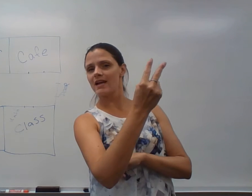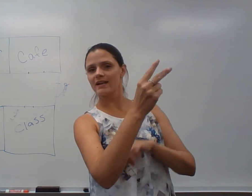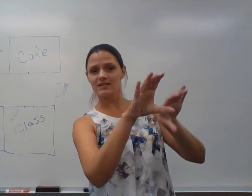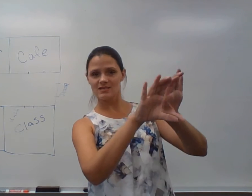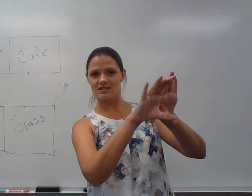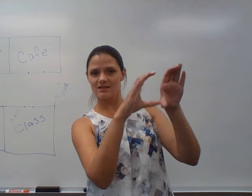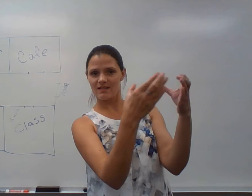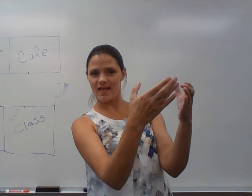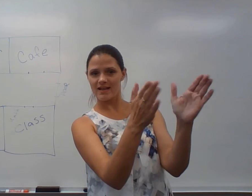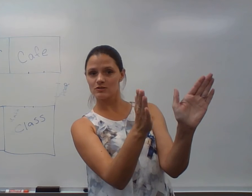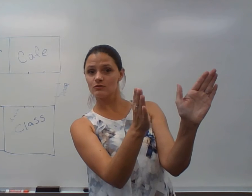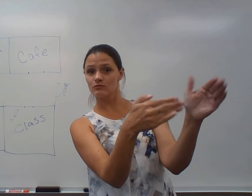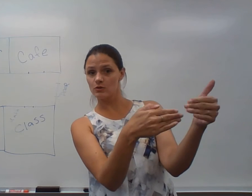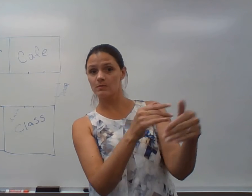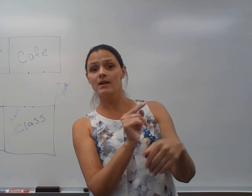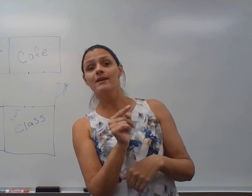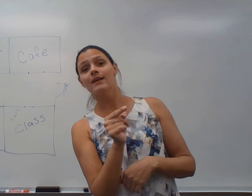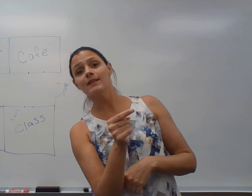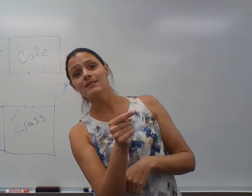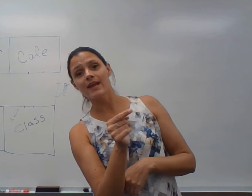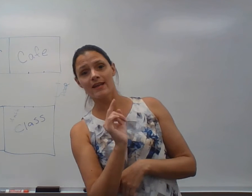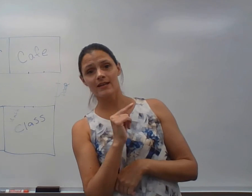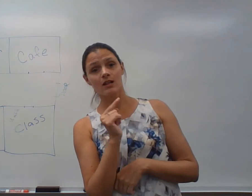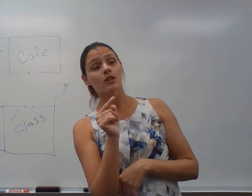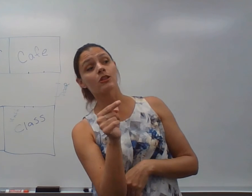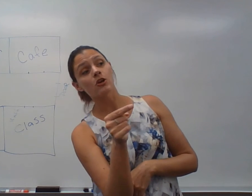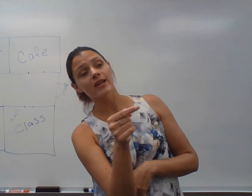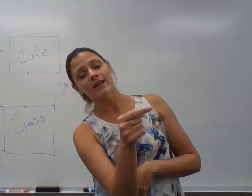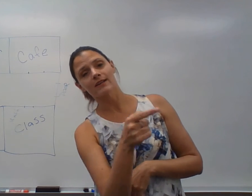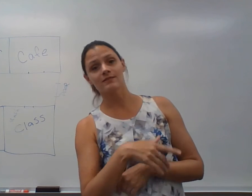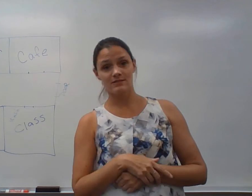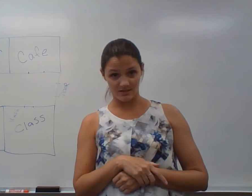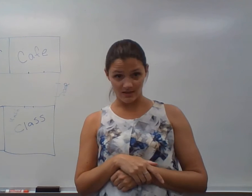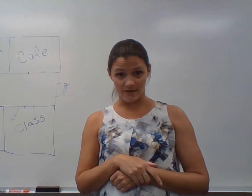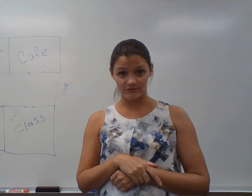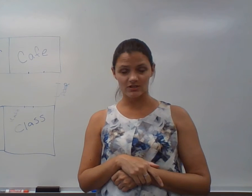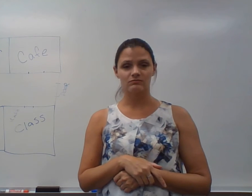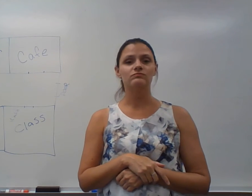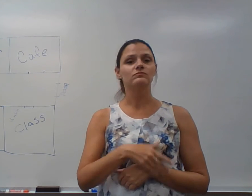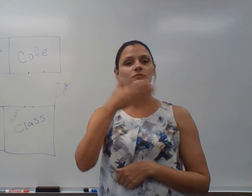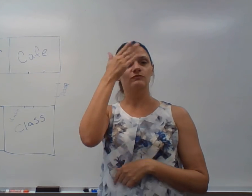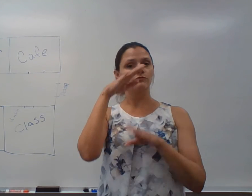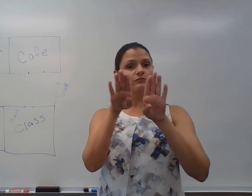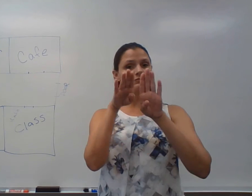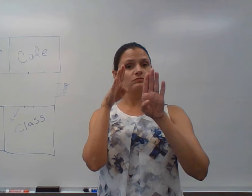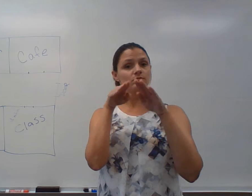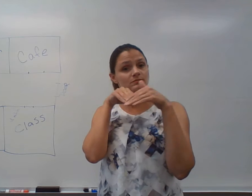second classroom, indicating looking to the left.